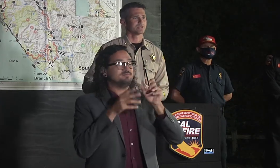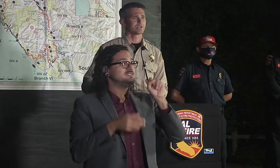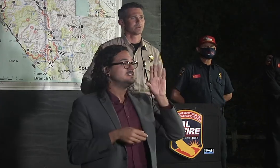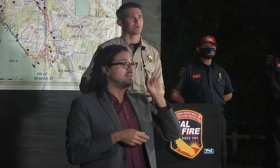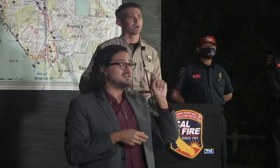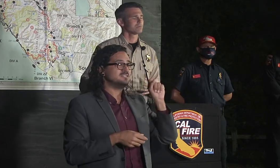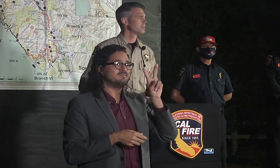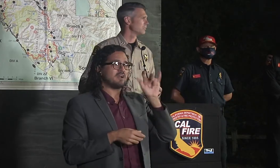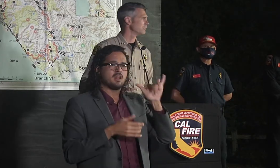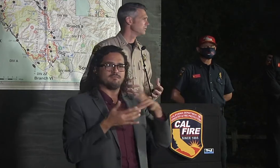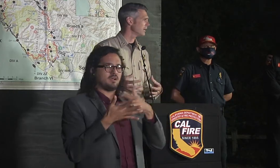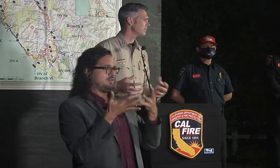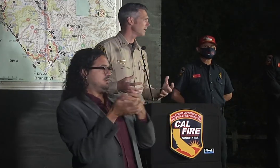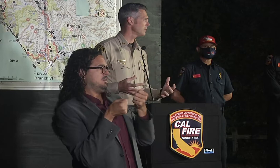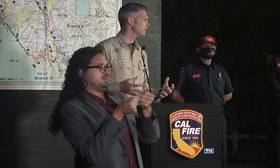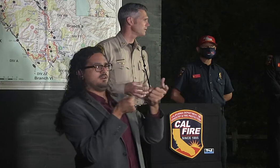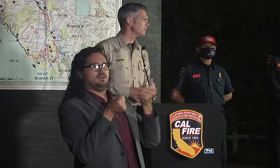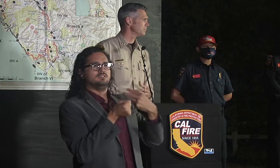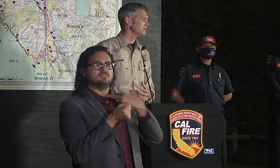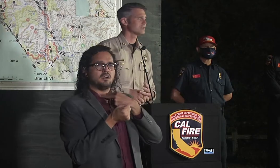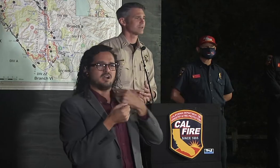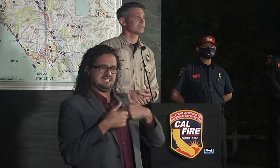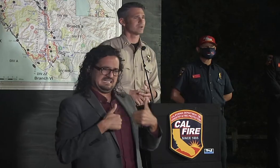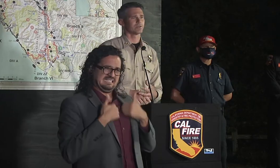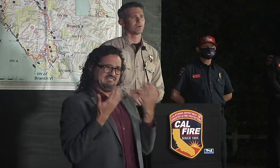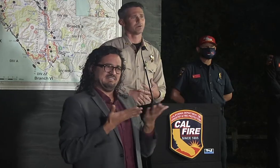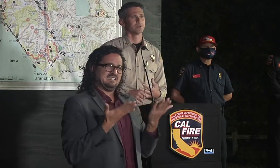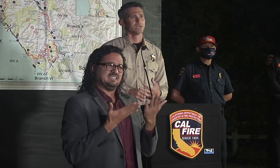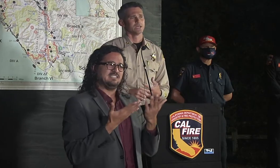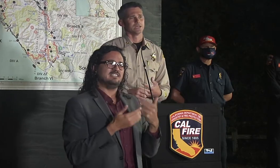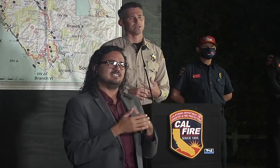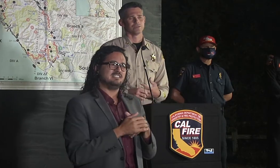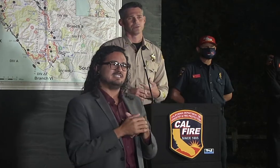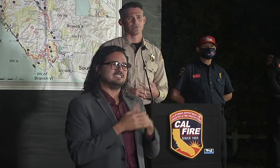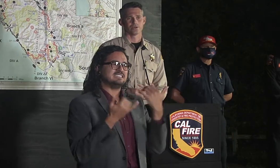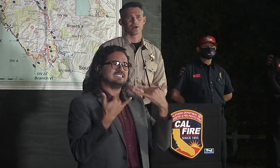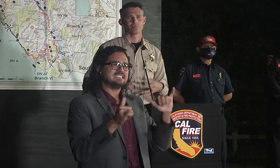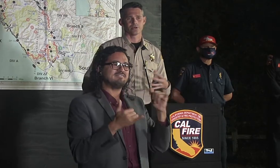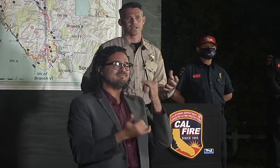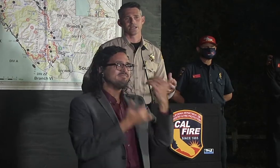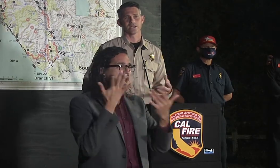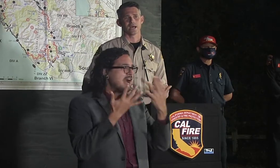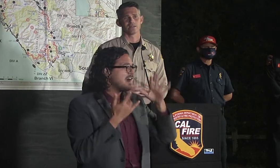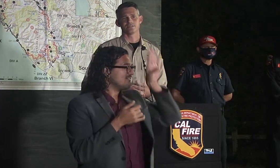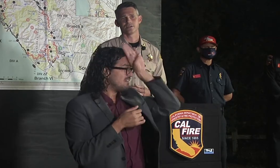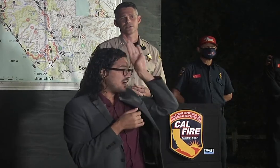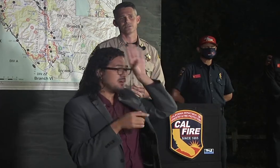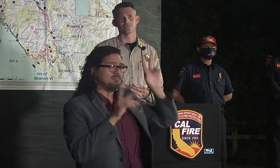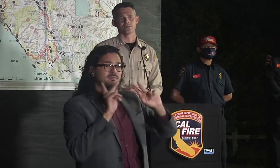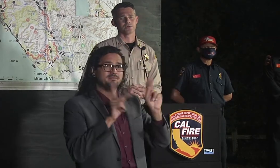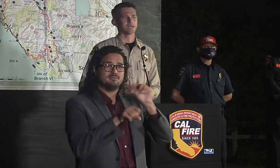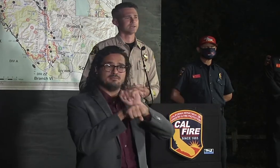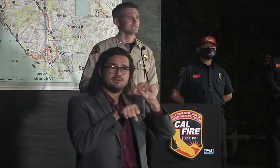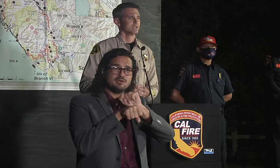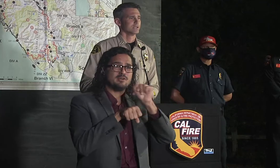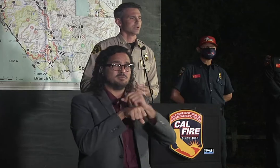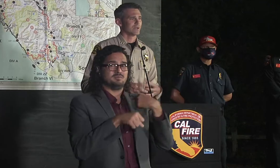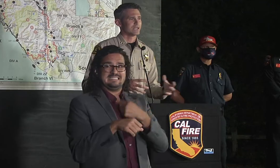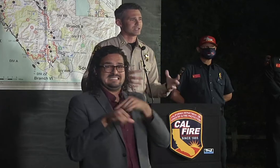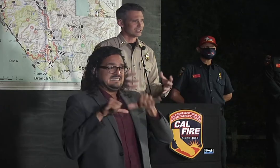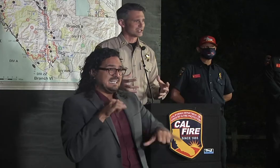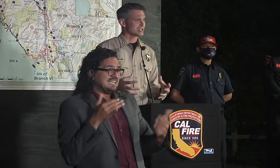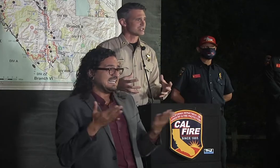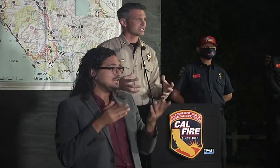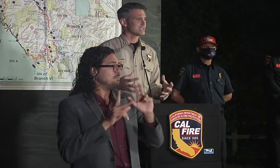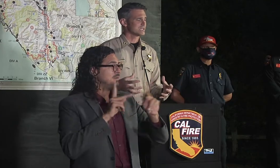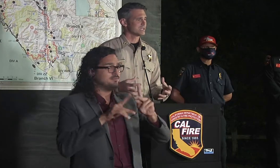fire operation going on, and we have fire that's made Scotts Valley their home. And so they're operating in and out of this area. And so, you know,